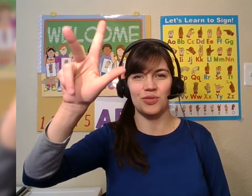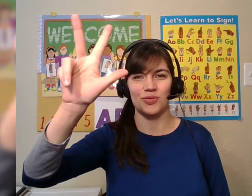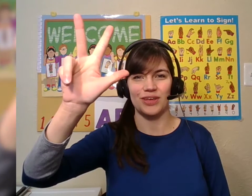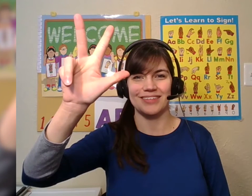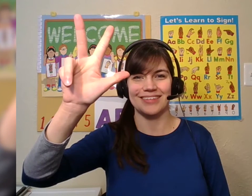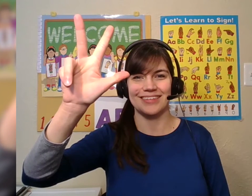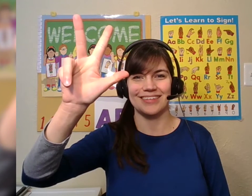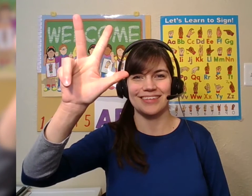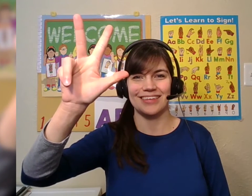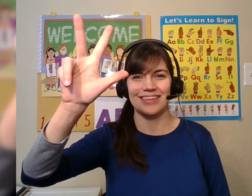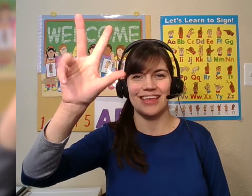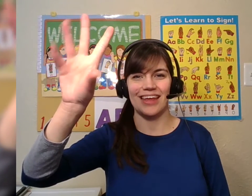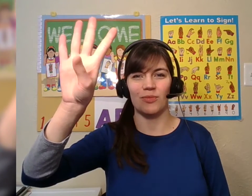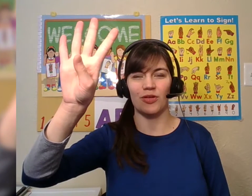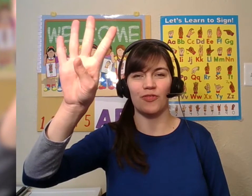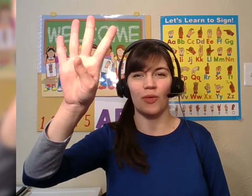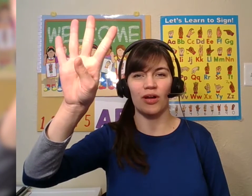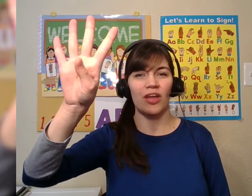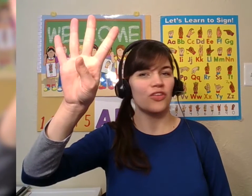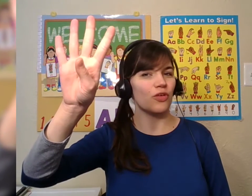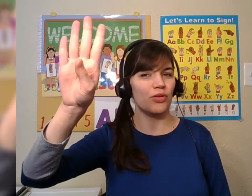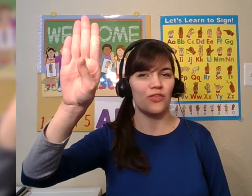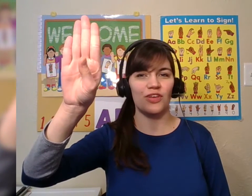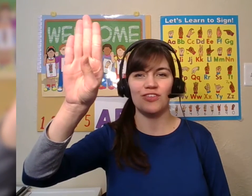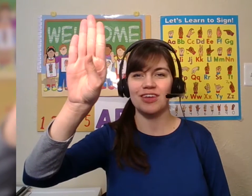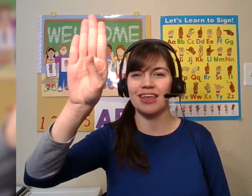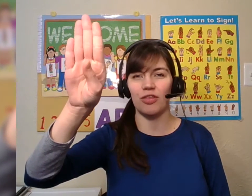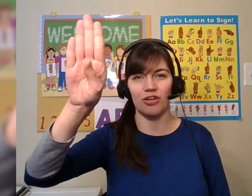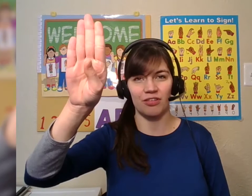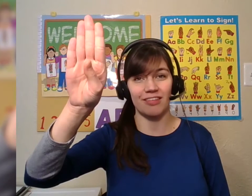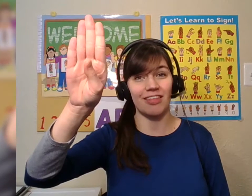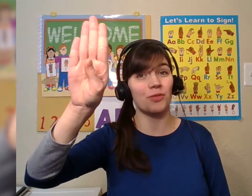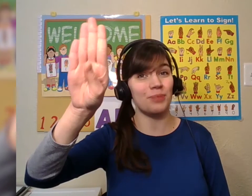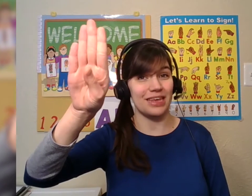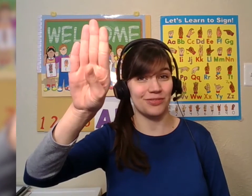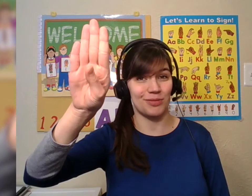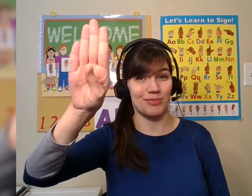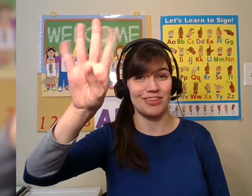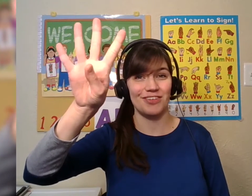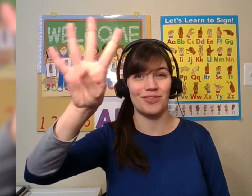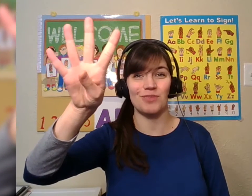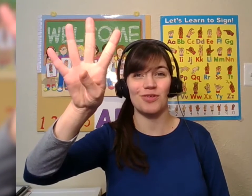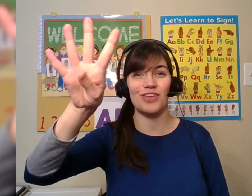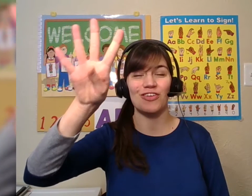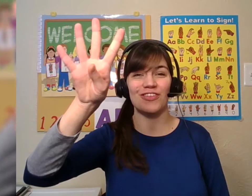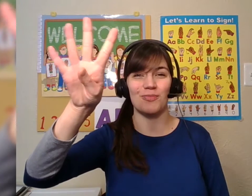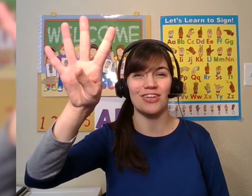3. Okay, number 4. Don't put your fingers together. That's letter B, remember? So keep your fingers separate. That's